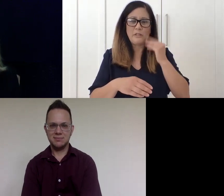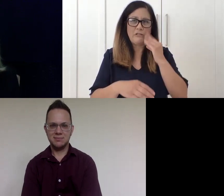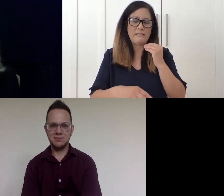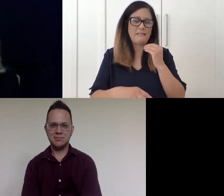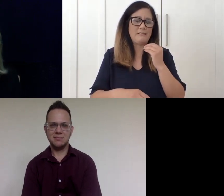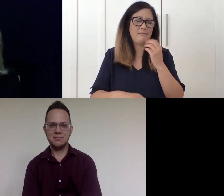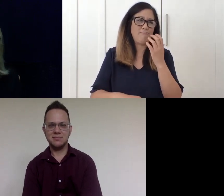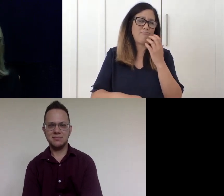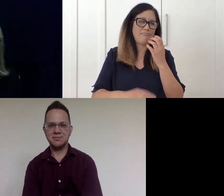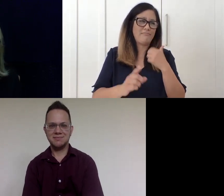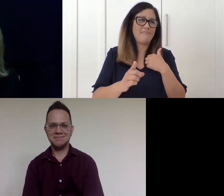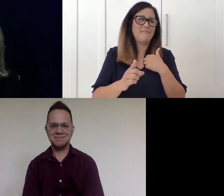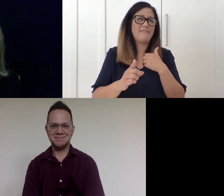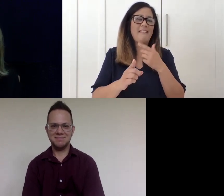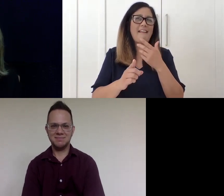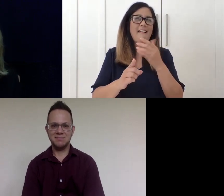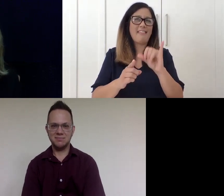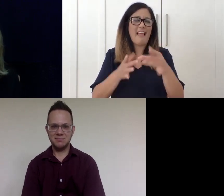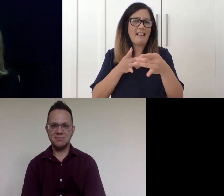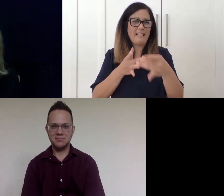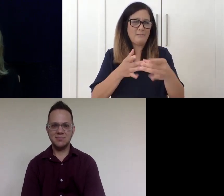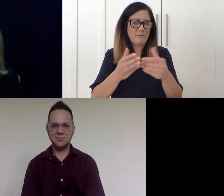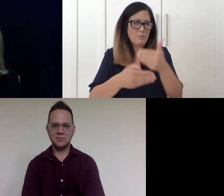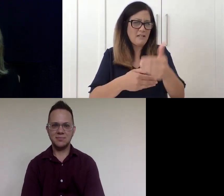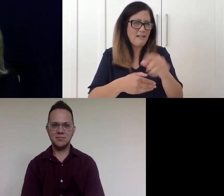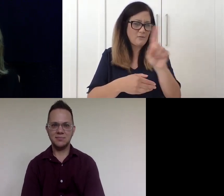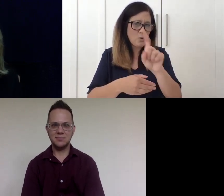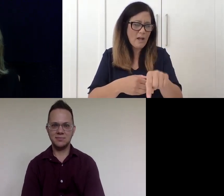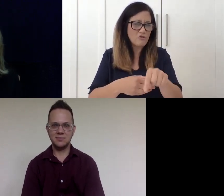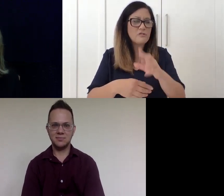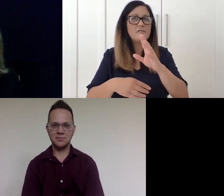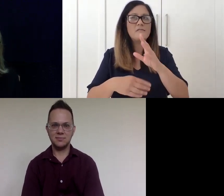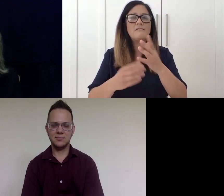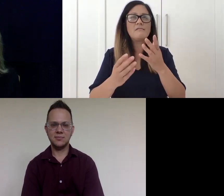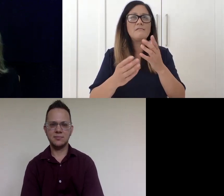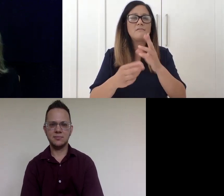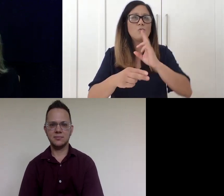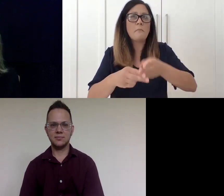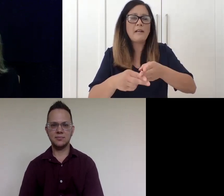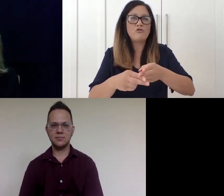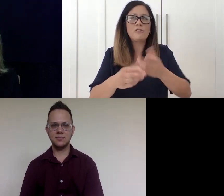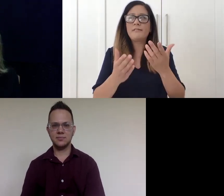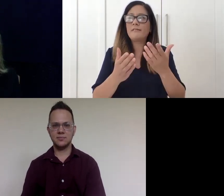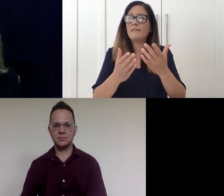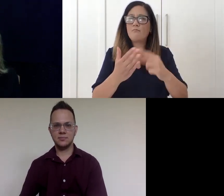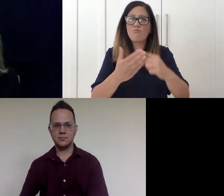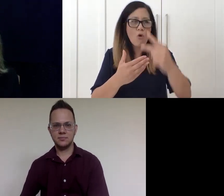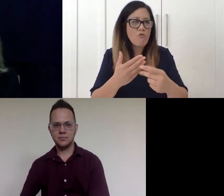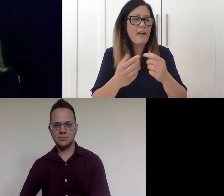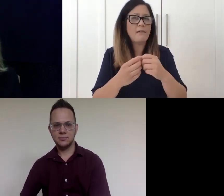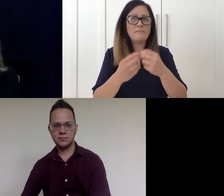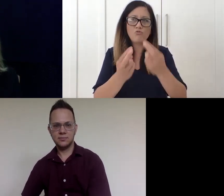Thank you for sharing those experiences. That leads me to my next question. You mentioned